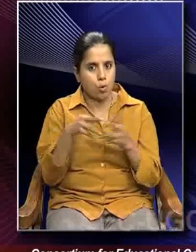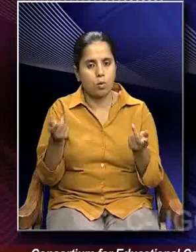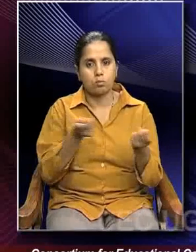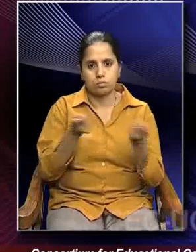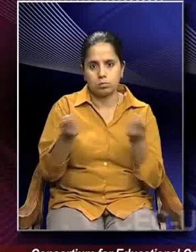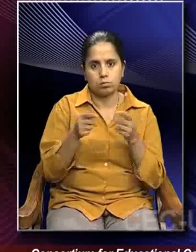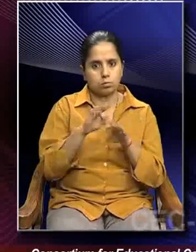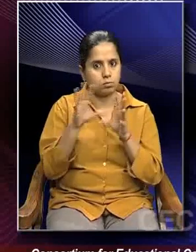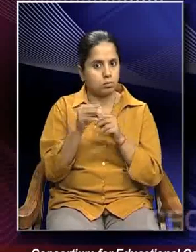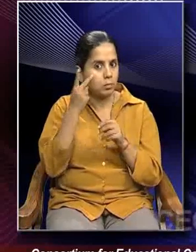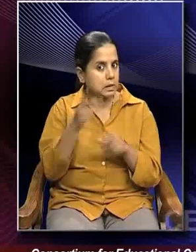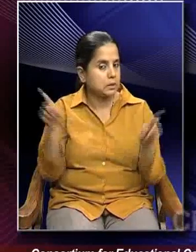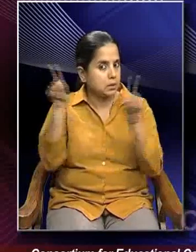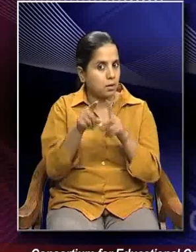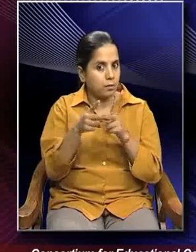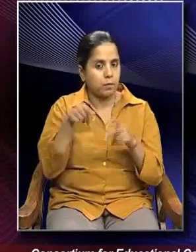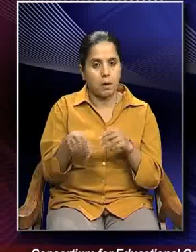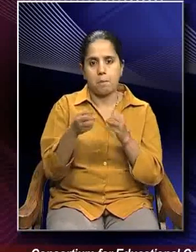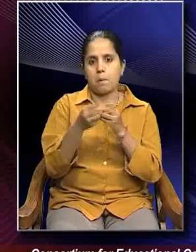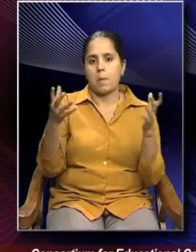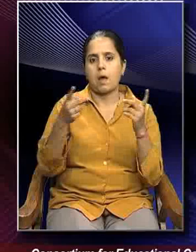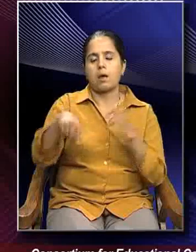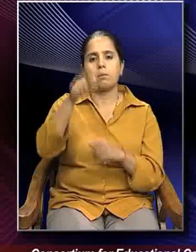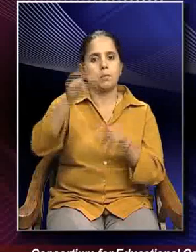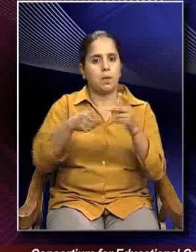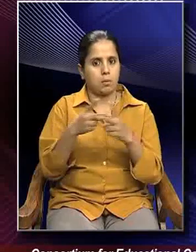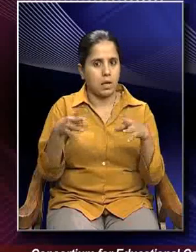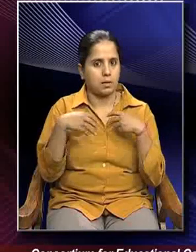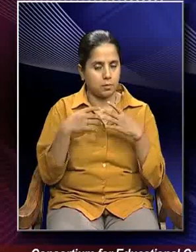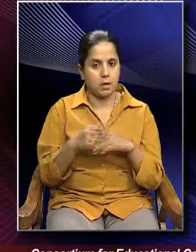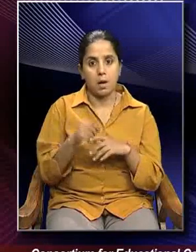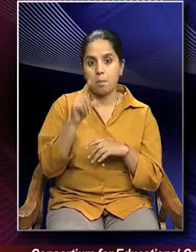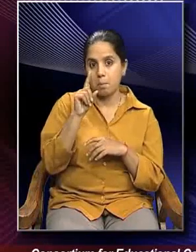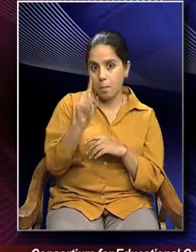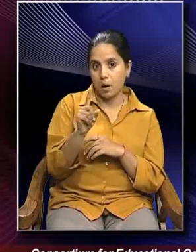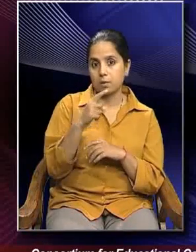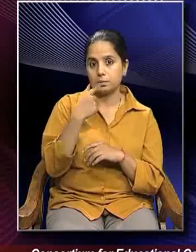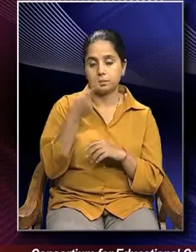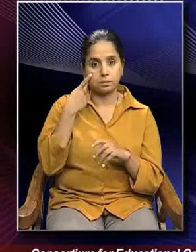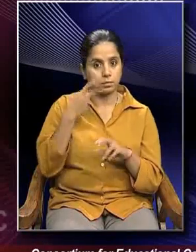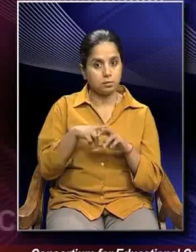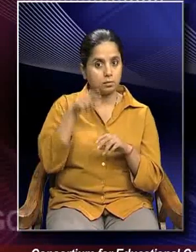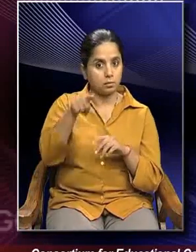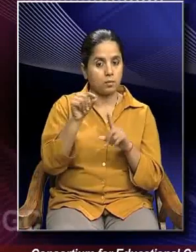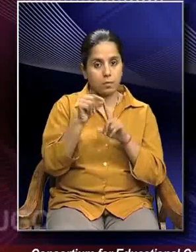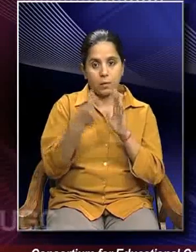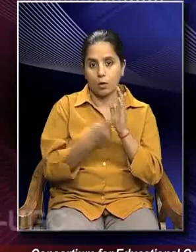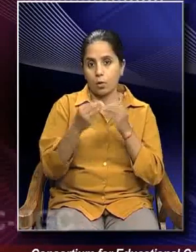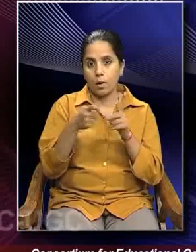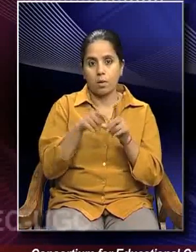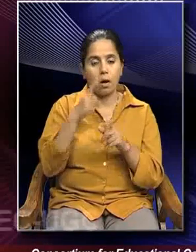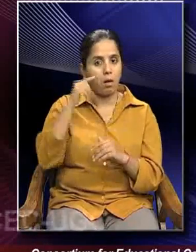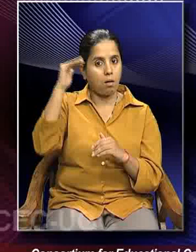as legitimate by majority of the people. However, if the probability is